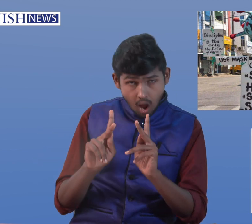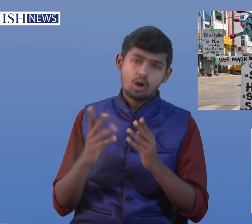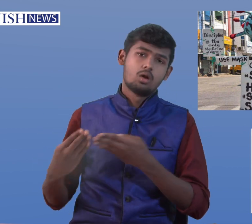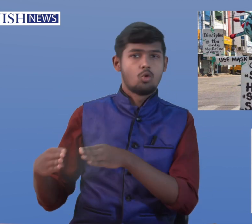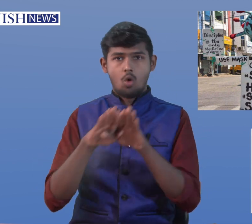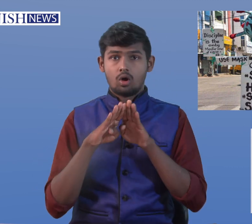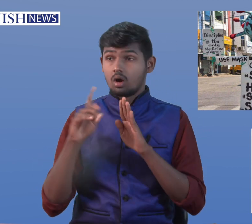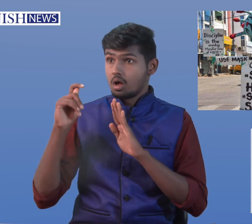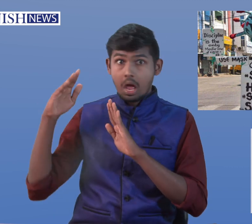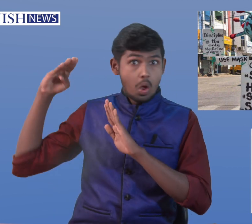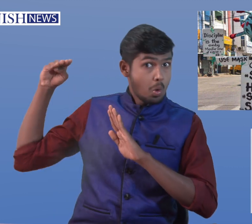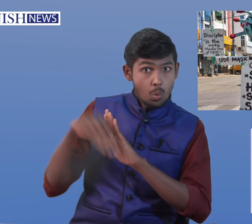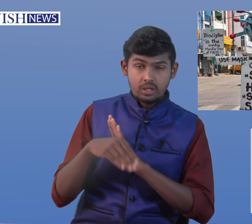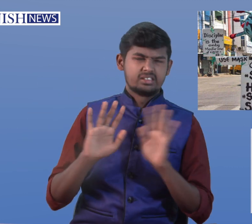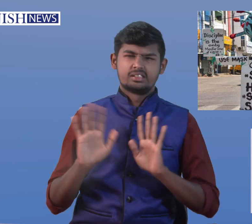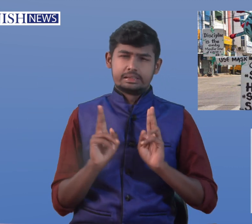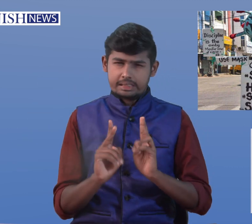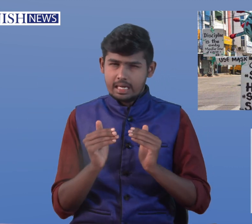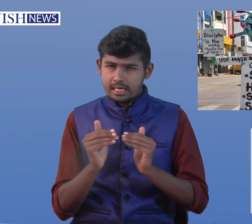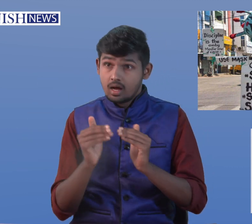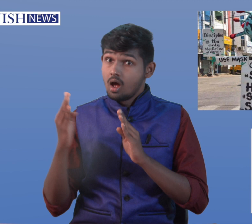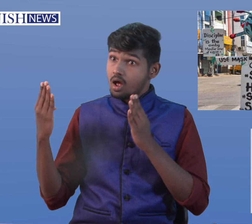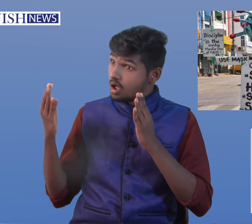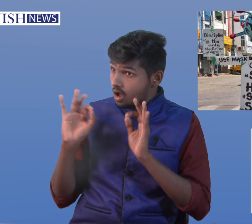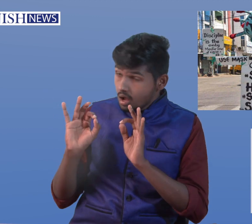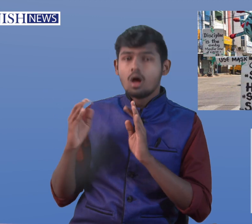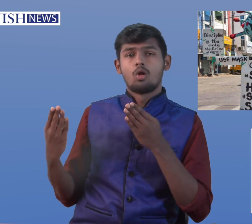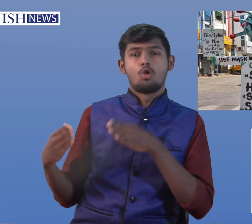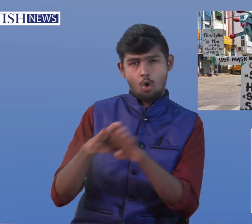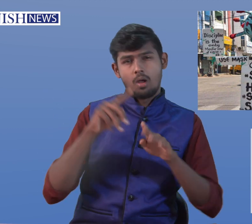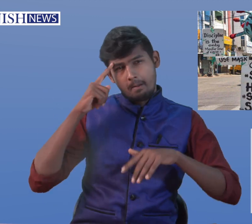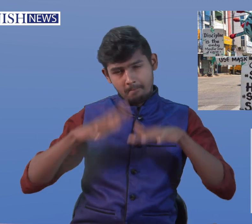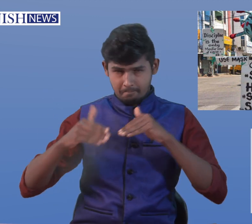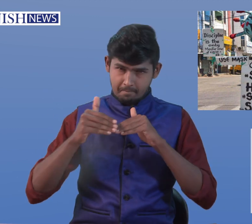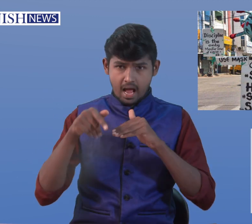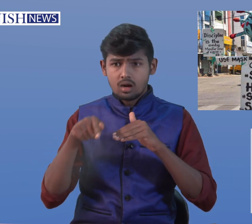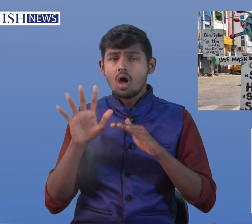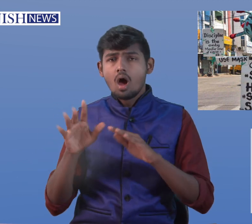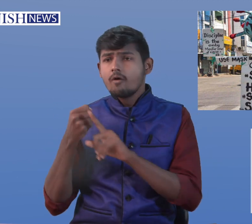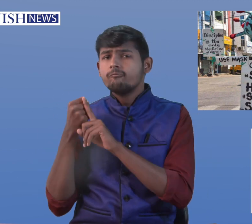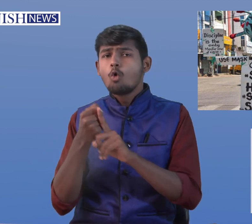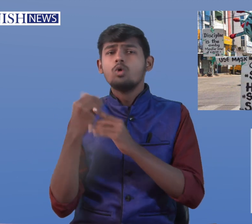40,414 cases in the highest rise so far in a single day, taking the total cases to